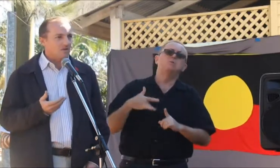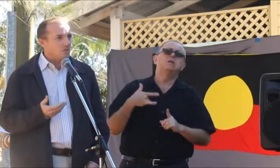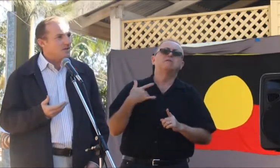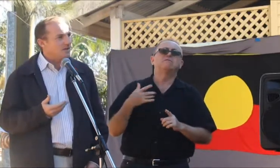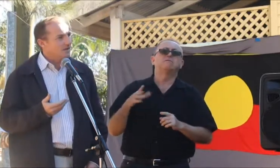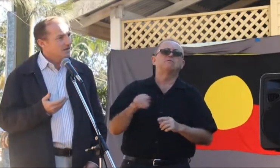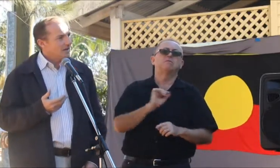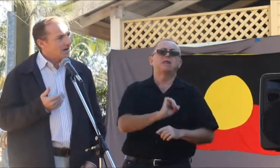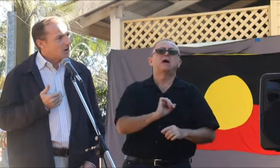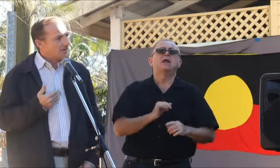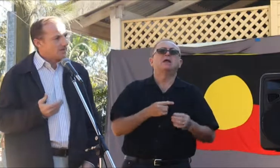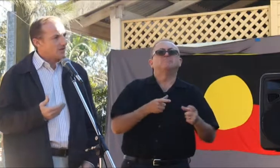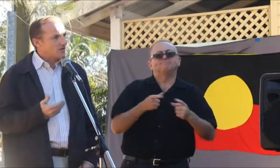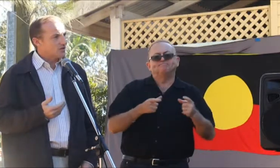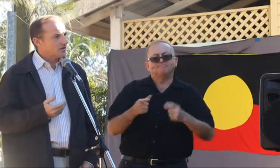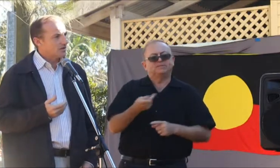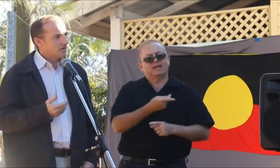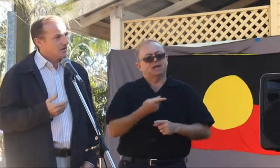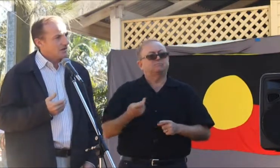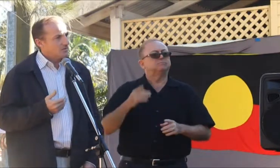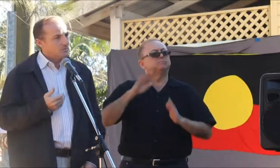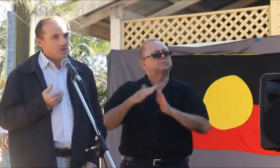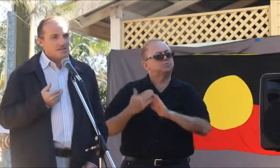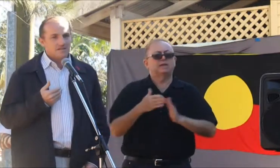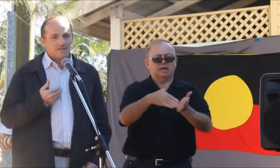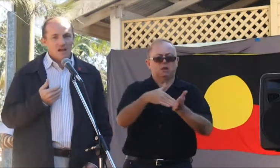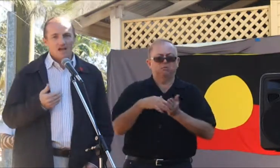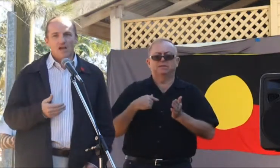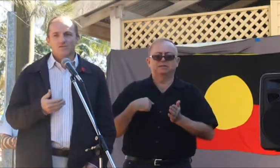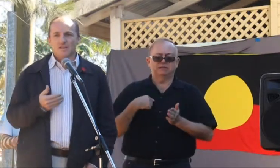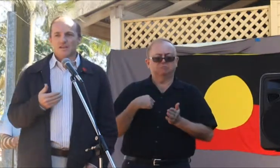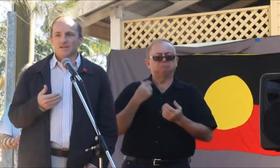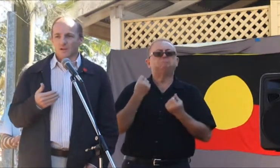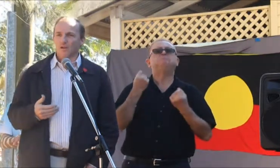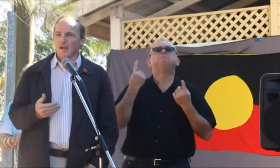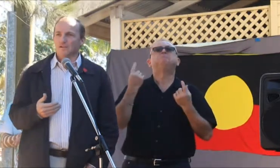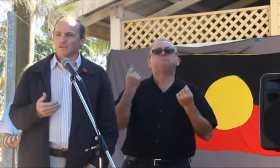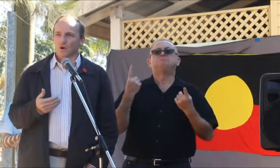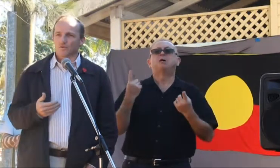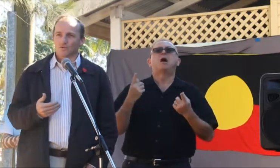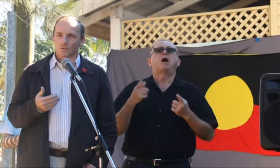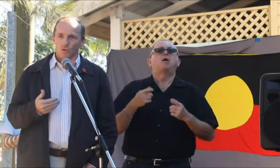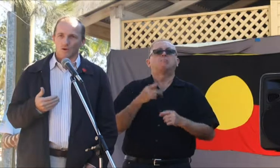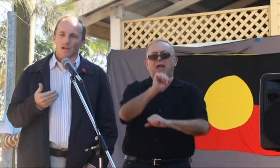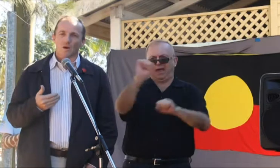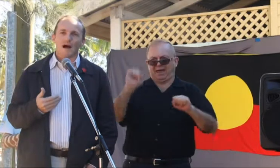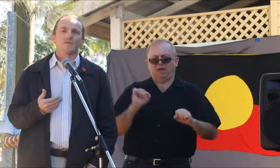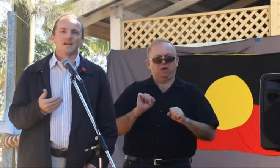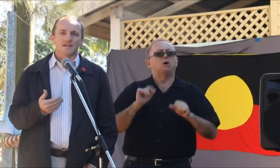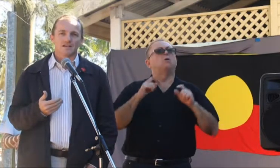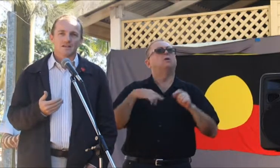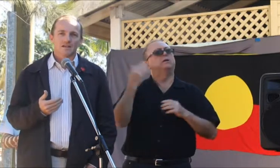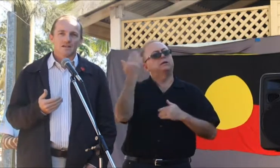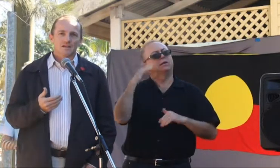our community, it helps us function, but our country needs to learn about cultural law,